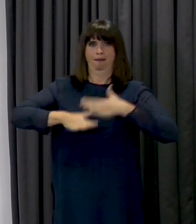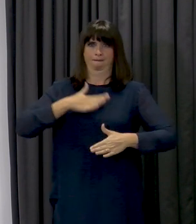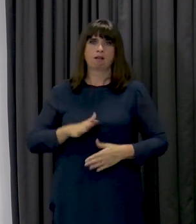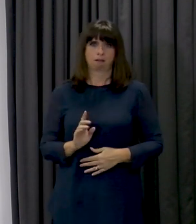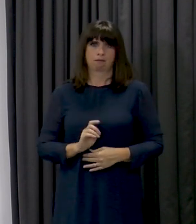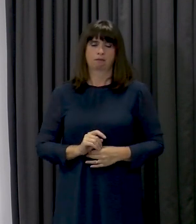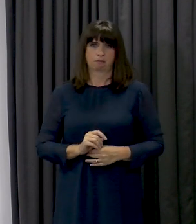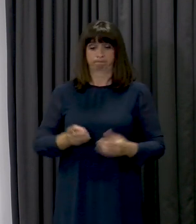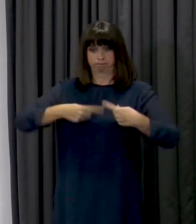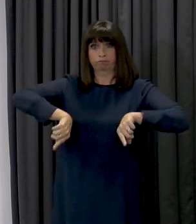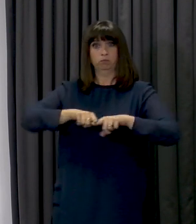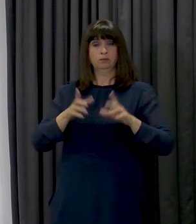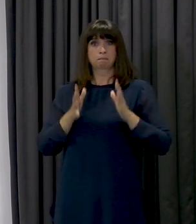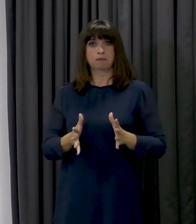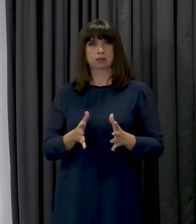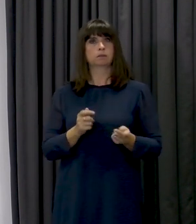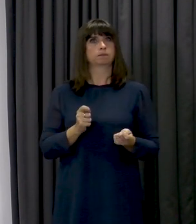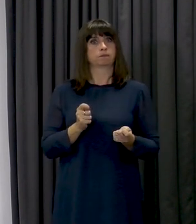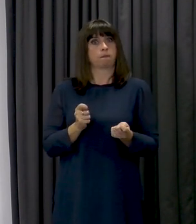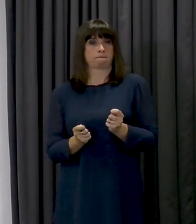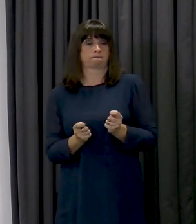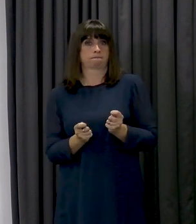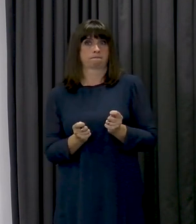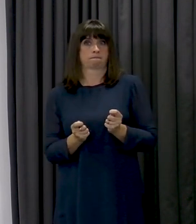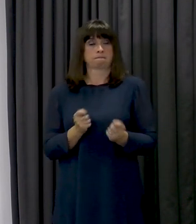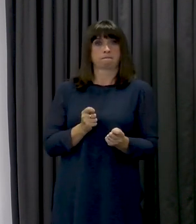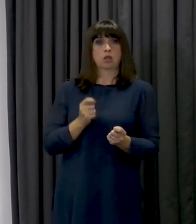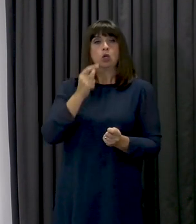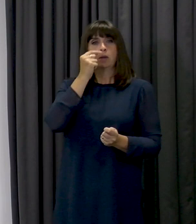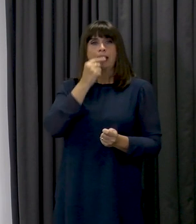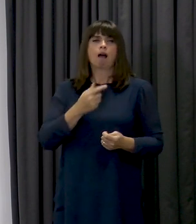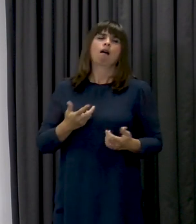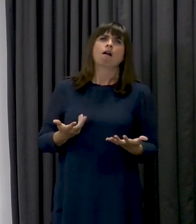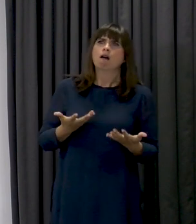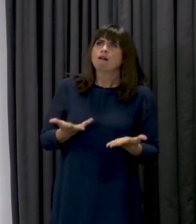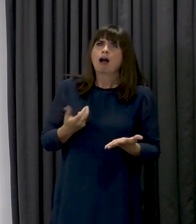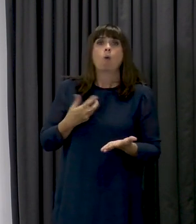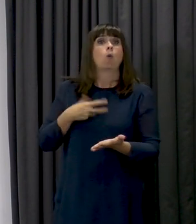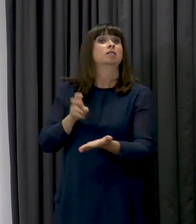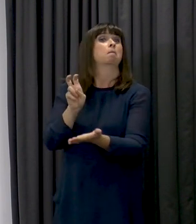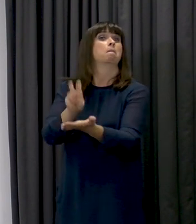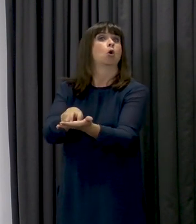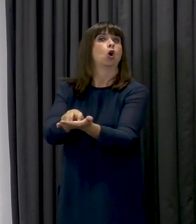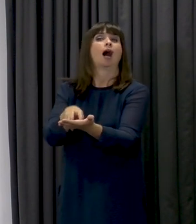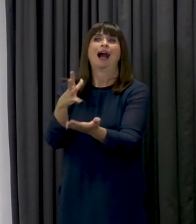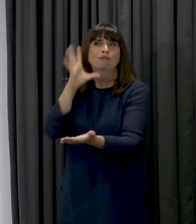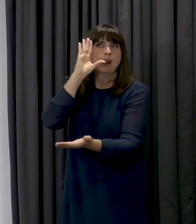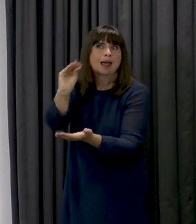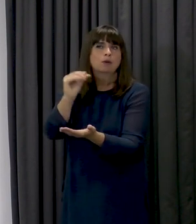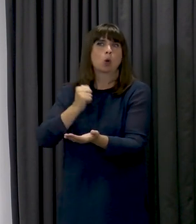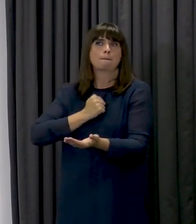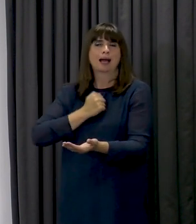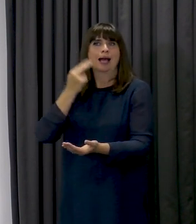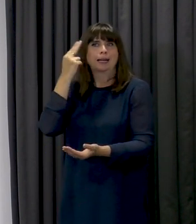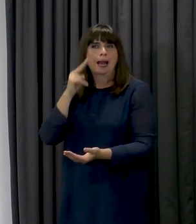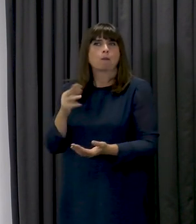all need to adapt to the changes, whether it's booking an appointment, whether it's giving our contact details to